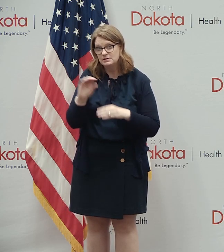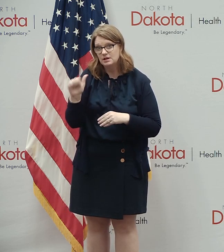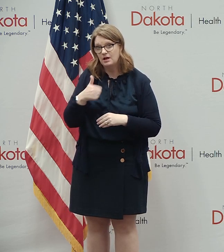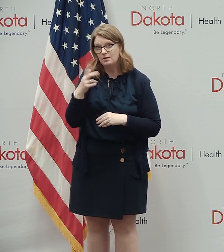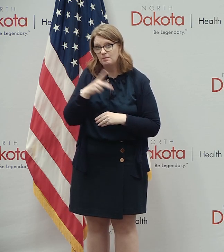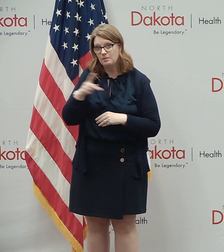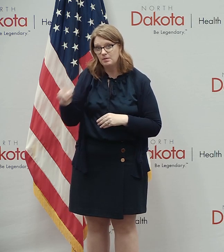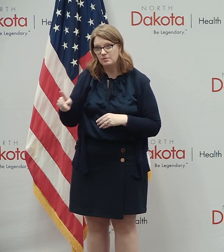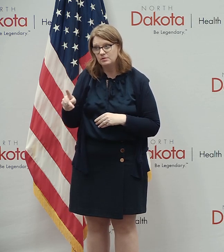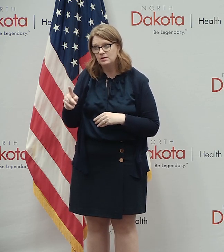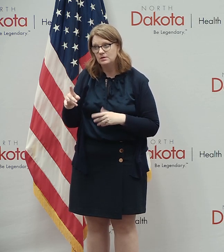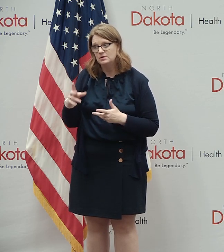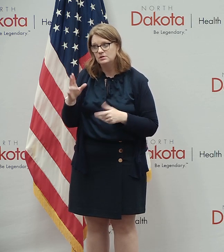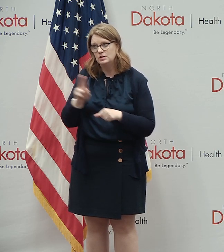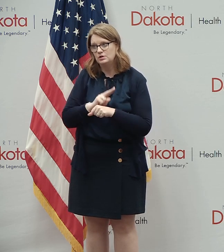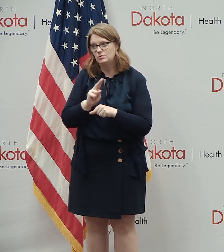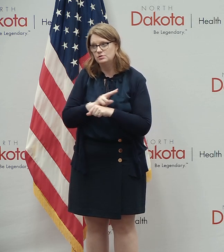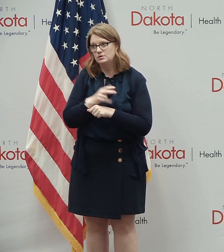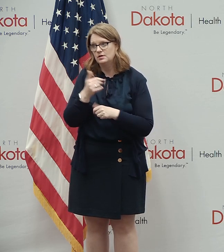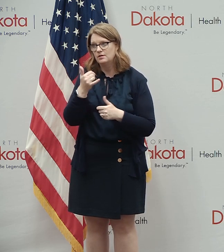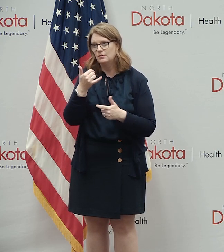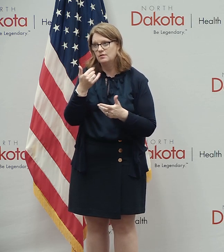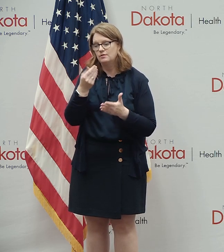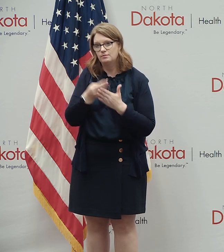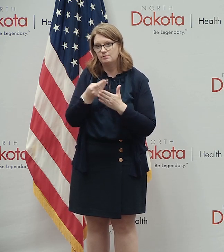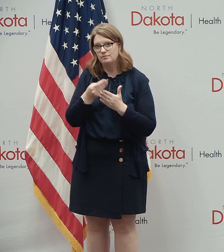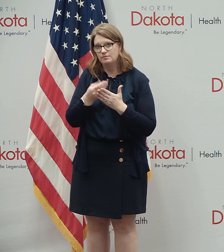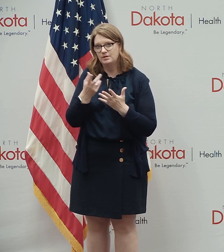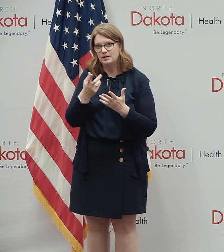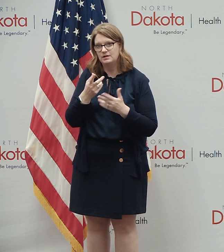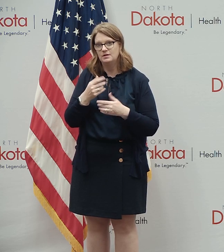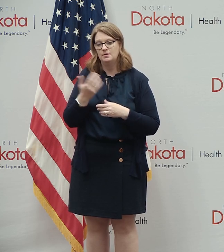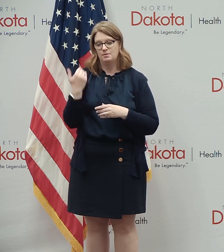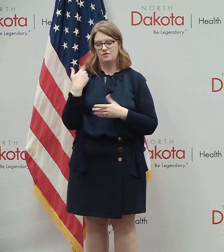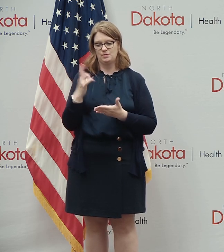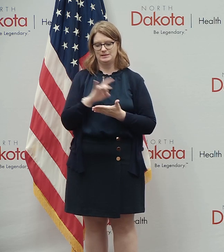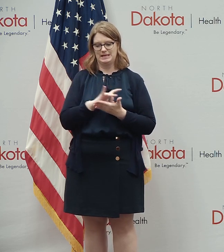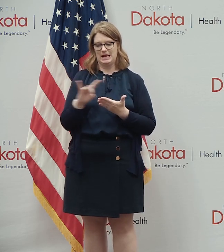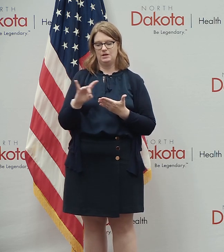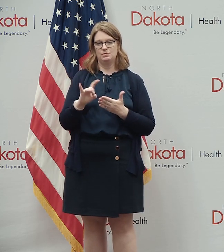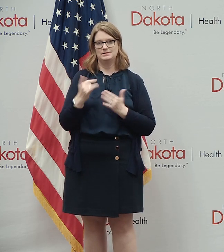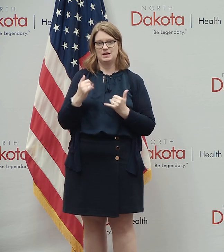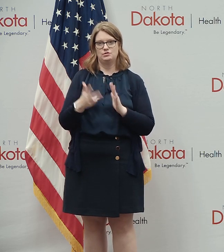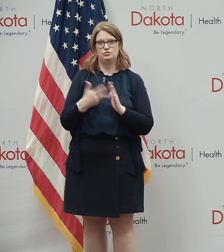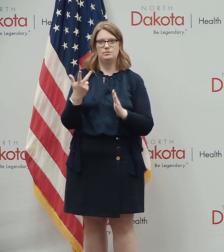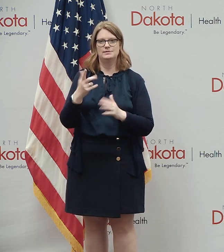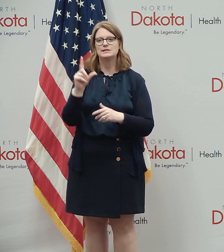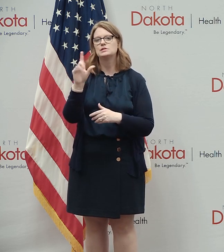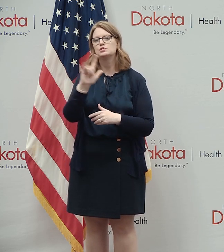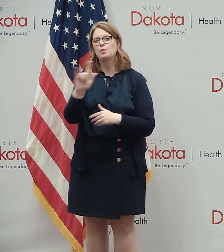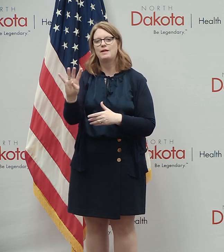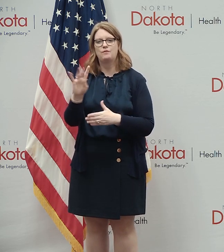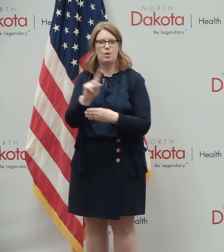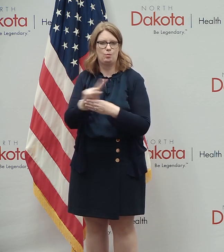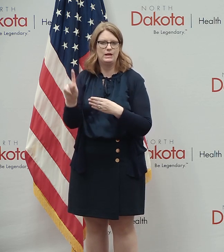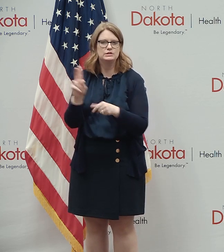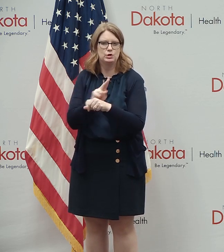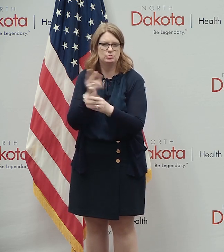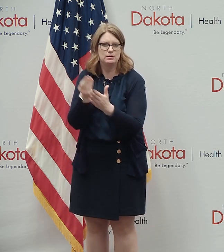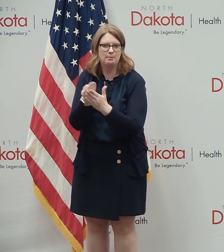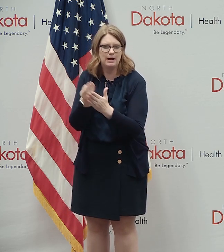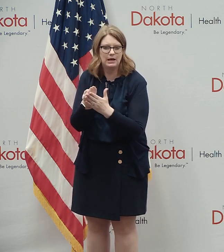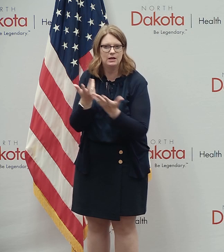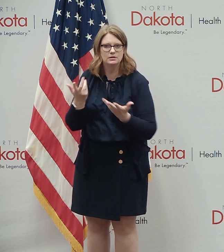PPP loan recipients to spend the funds and still qualify. It used to be 8 weeks, and with the tripling, I guess now it's up to 24. This